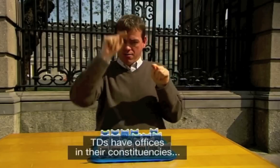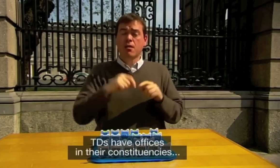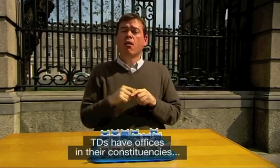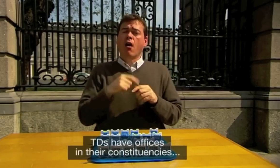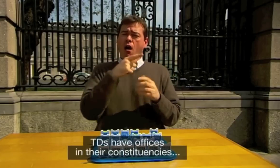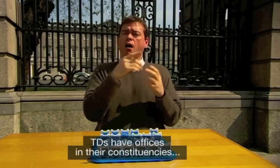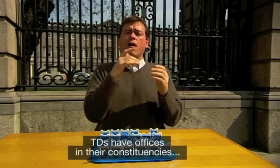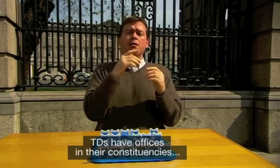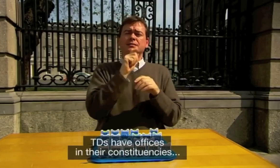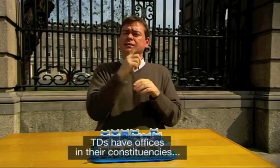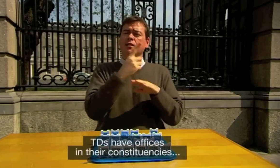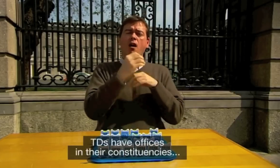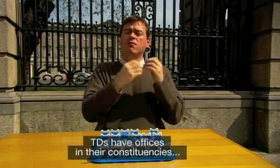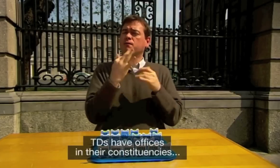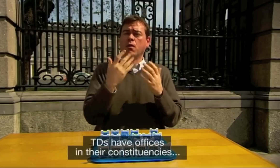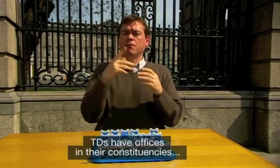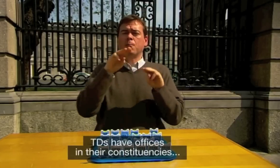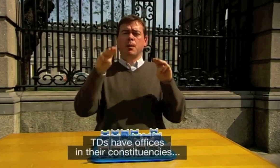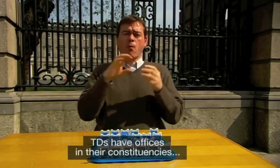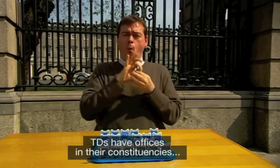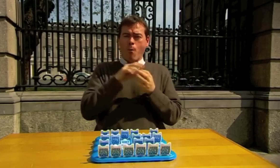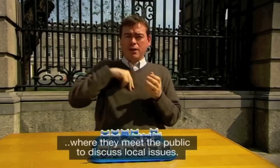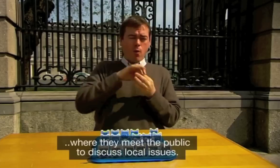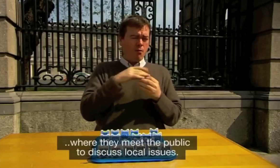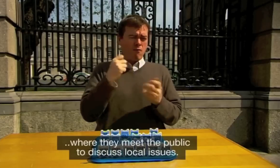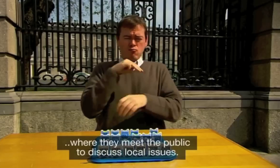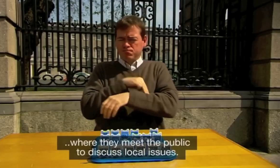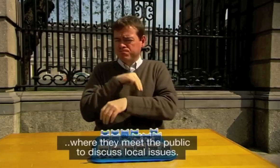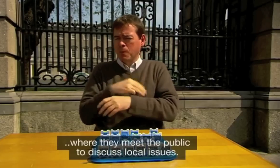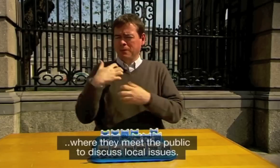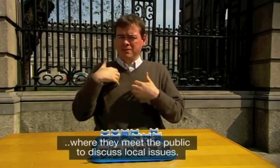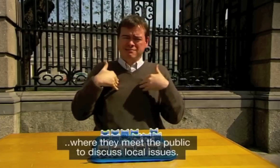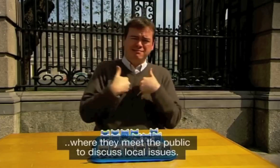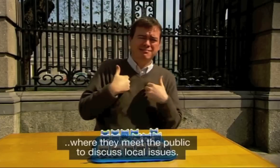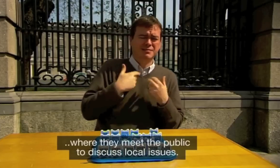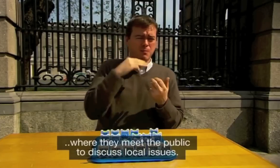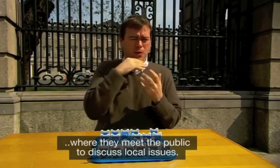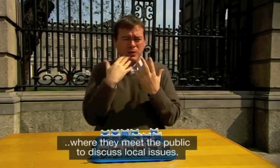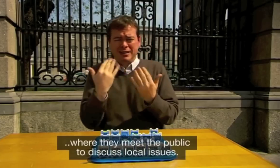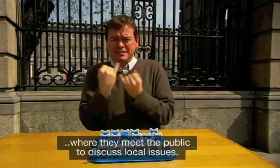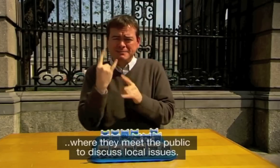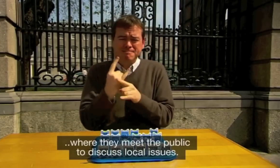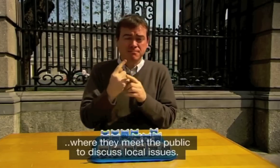TDs have offices in their constituencies, where they meet the public to discuss local issues.